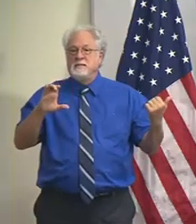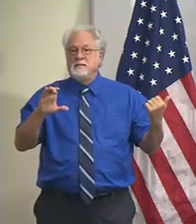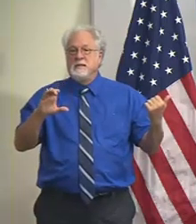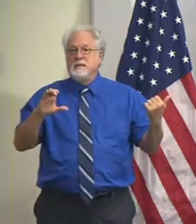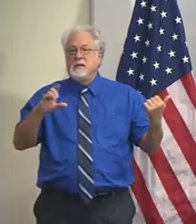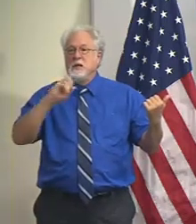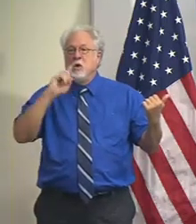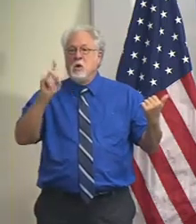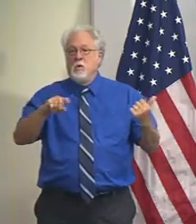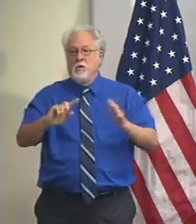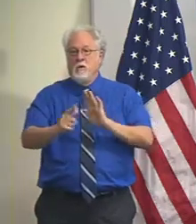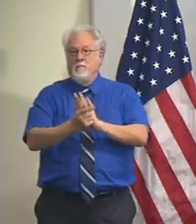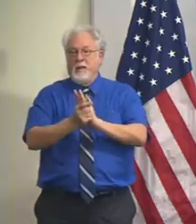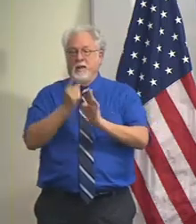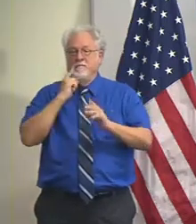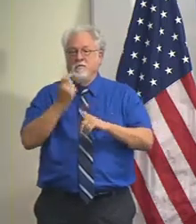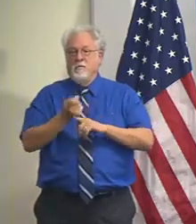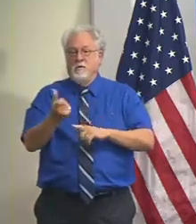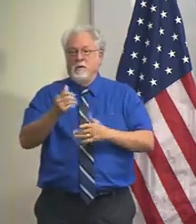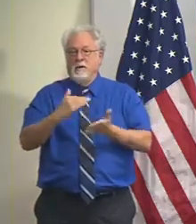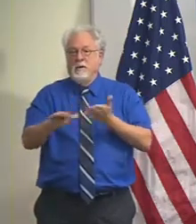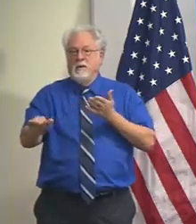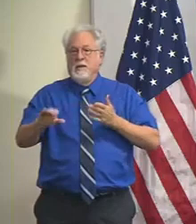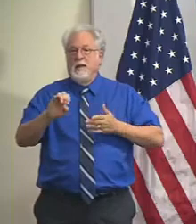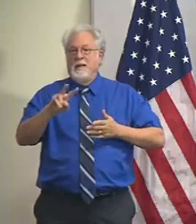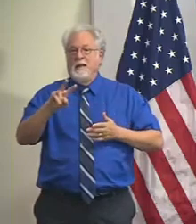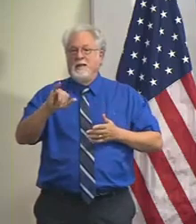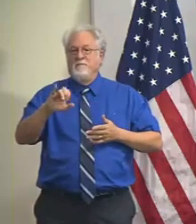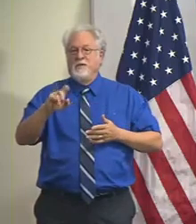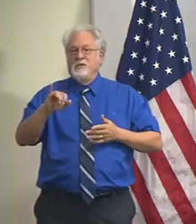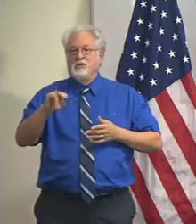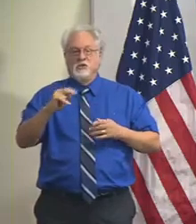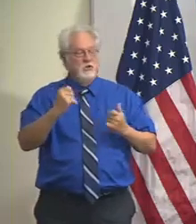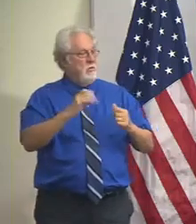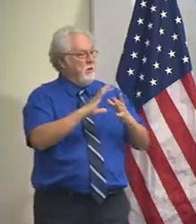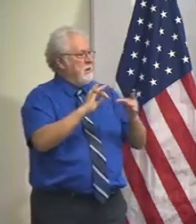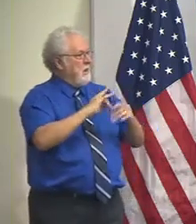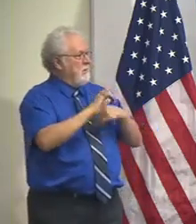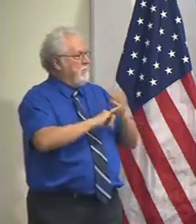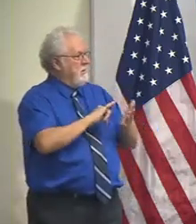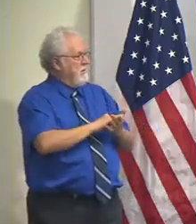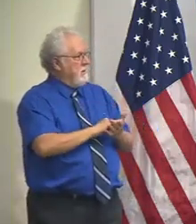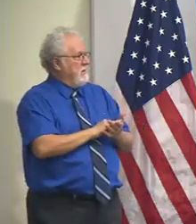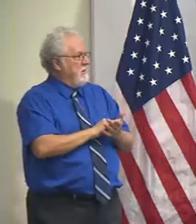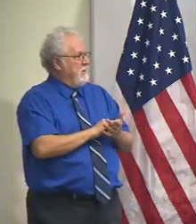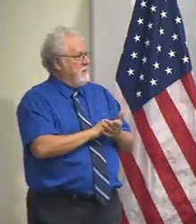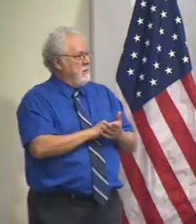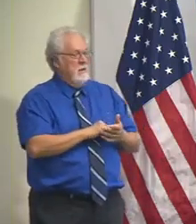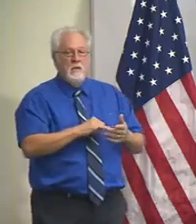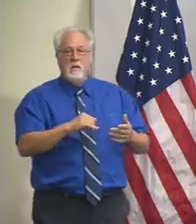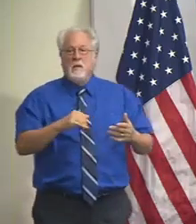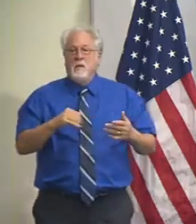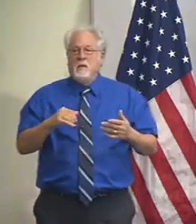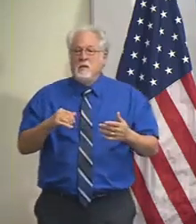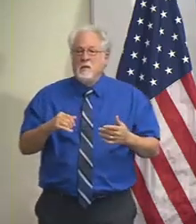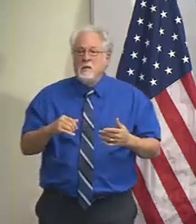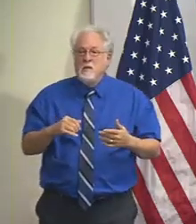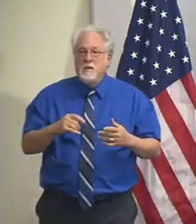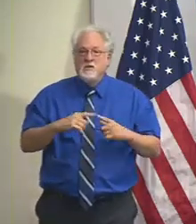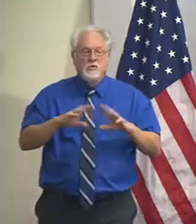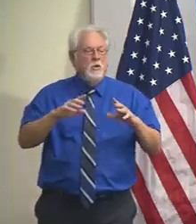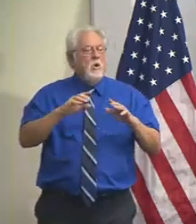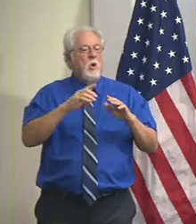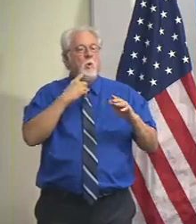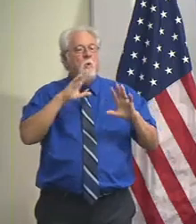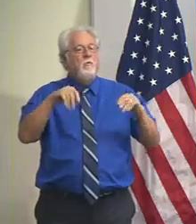a temporary ban on evictions Yeah. in the state. You want to comment on that? Are they basically to provide relief and ambulance who